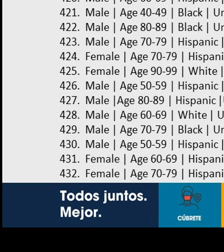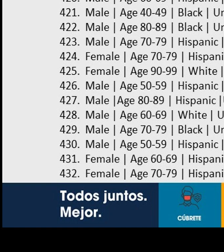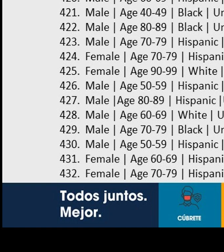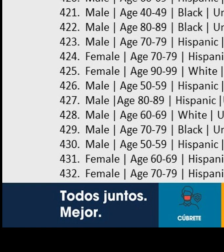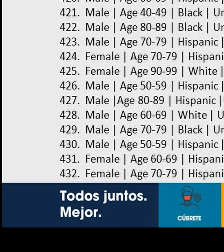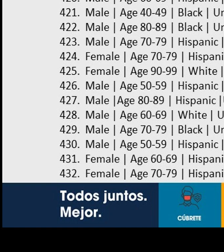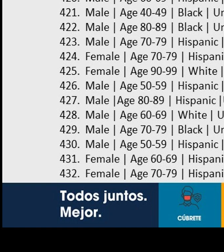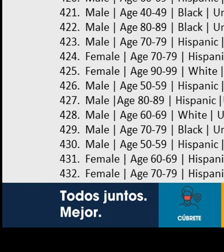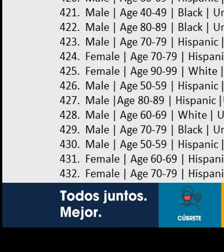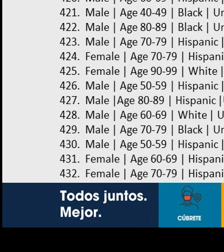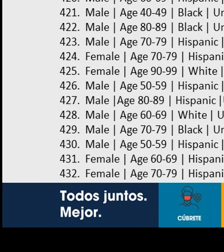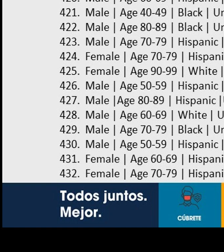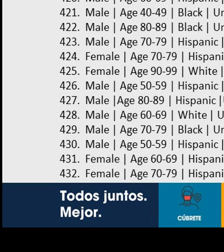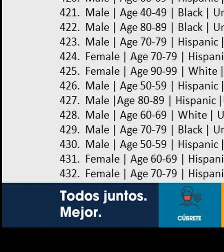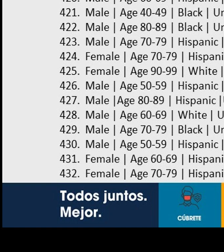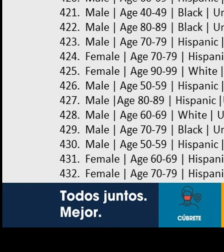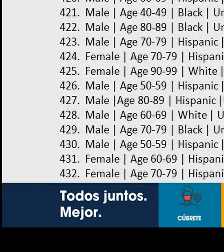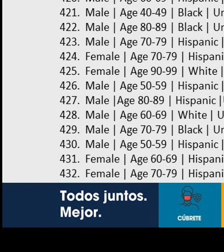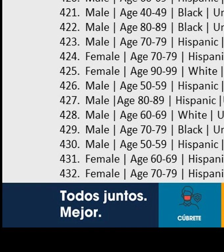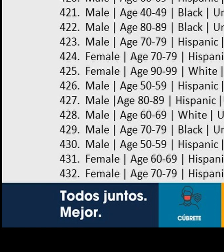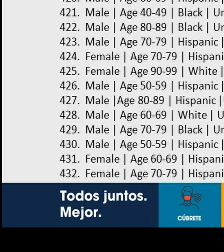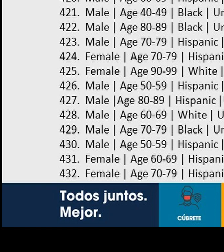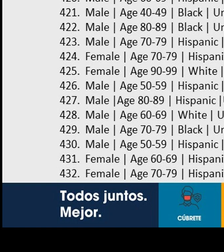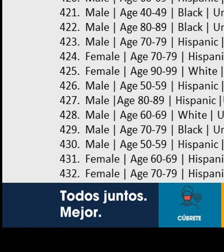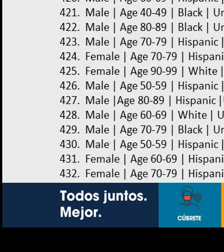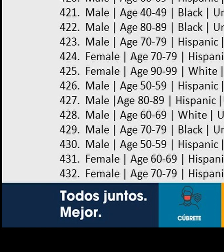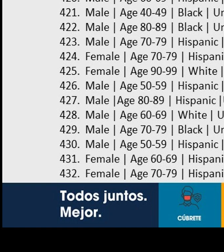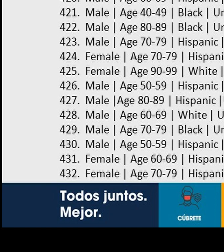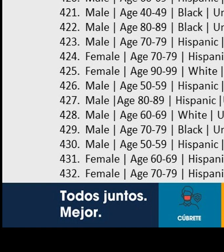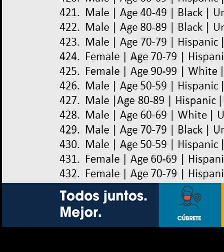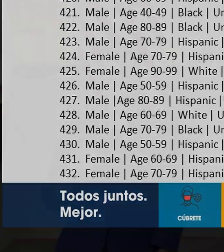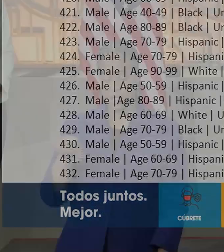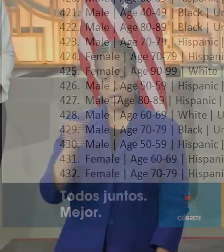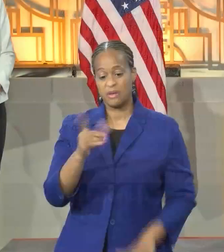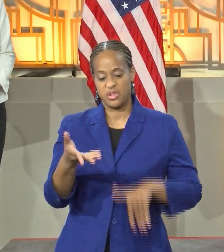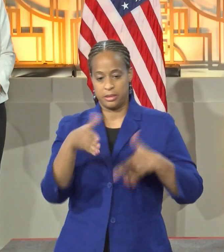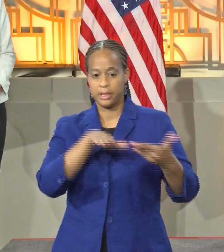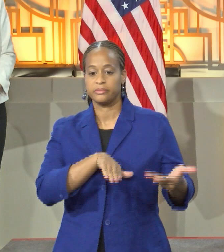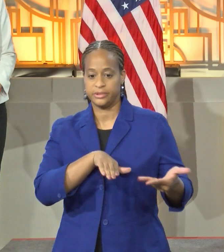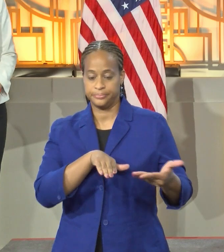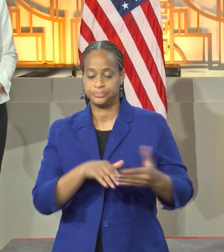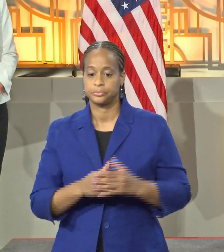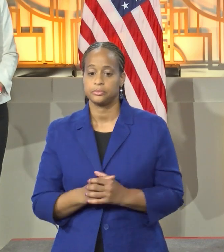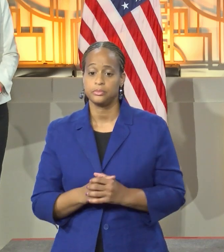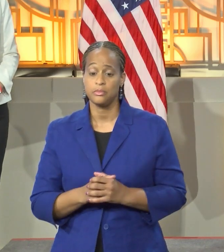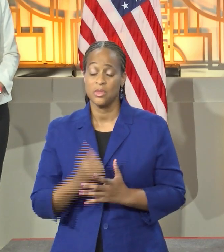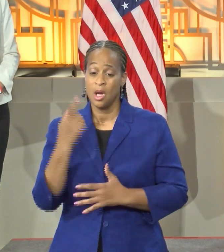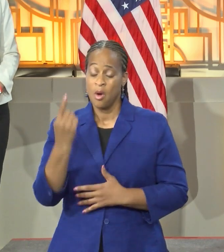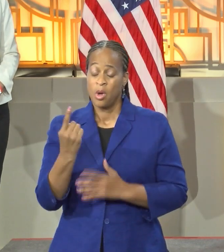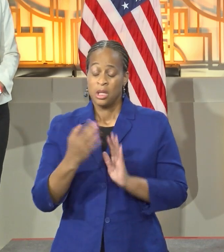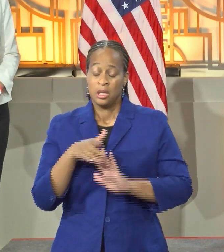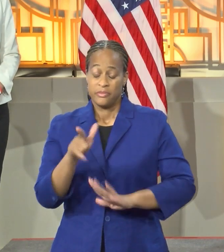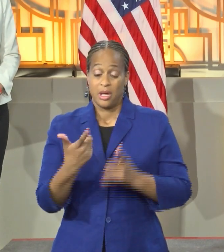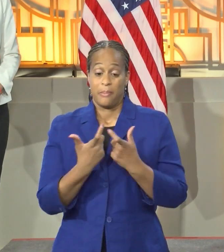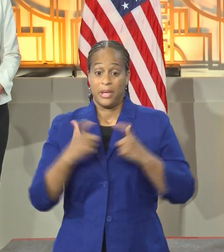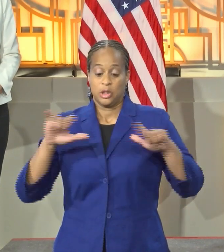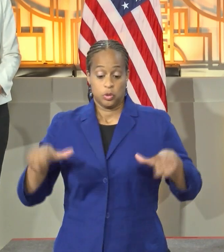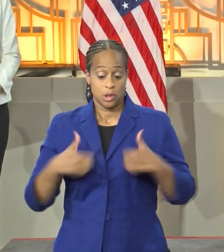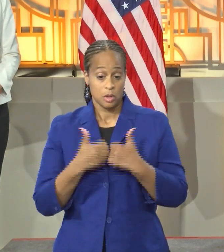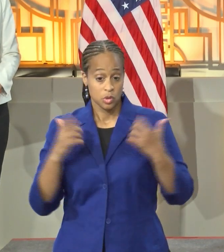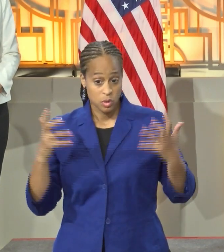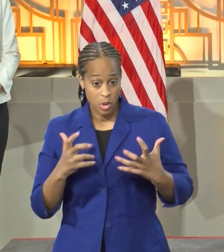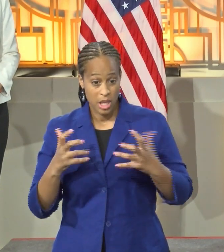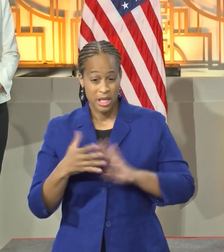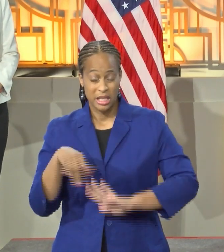approximately 40% of cases and 45% of the deaths. And one of the biggest hurdles we face is